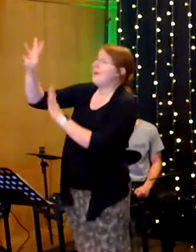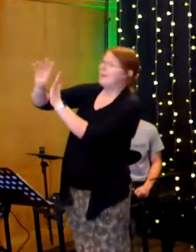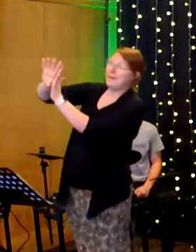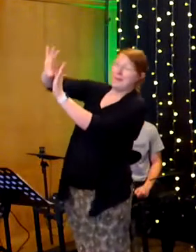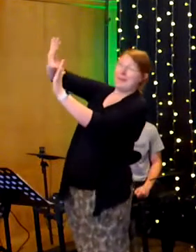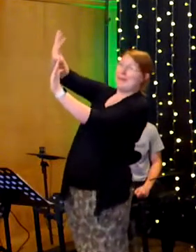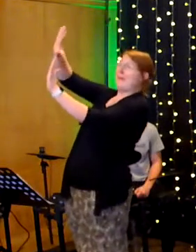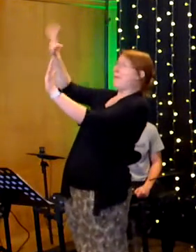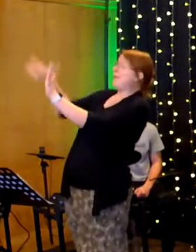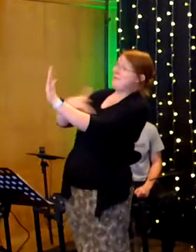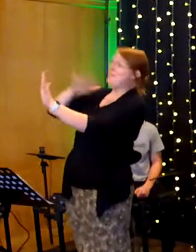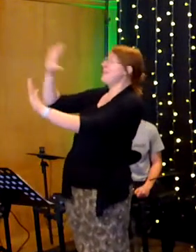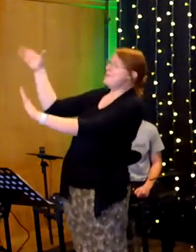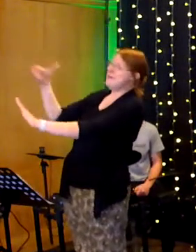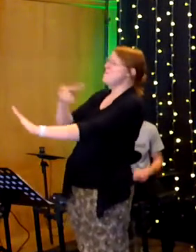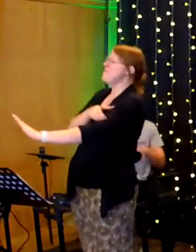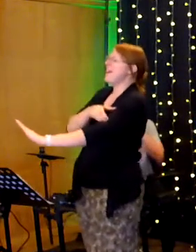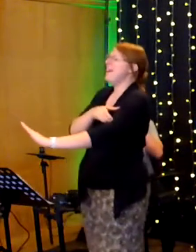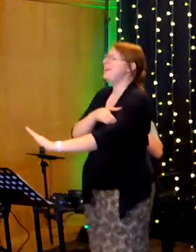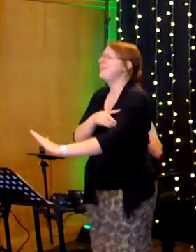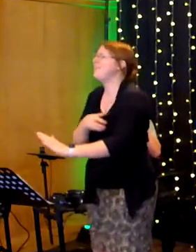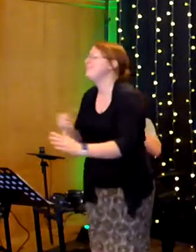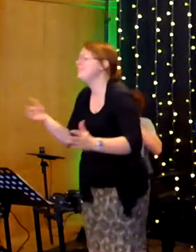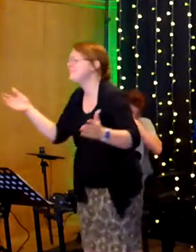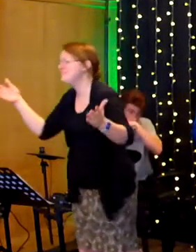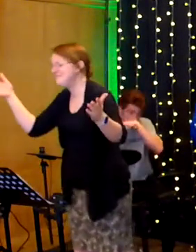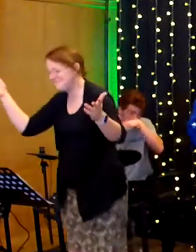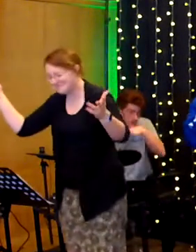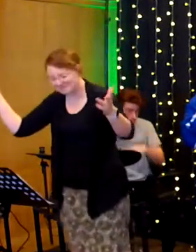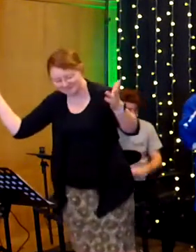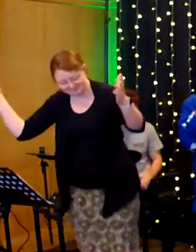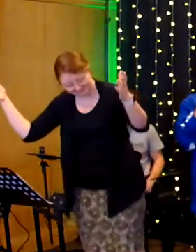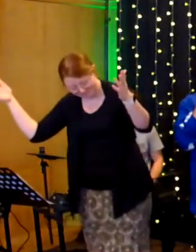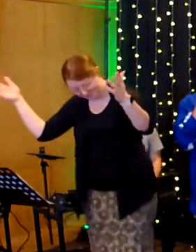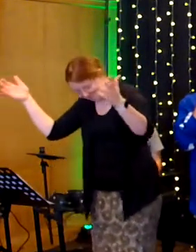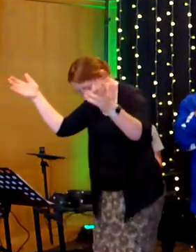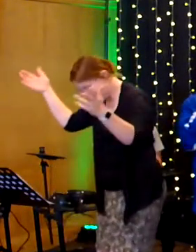shadows. In my weakness, your glory